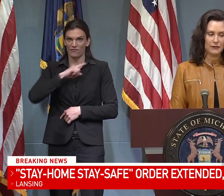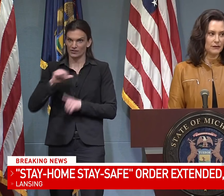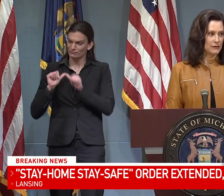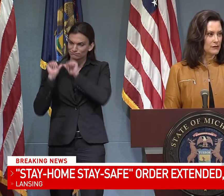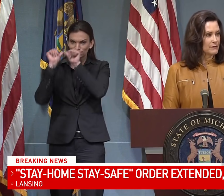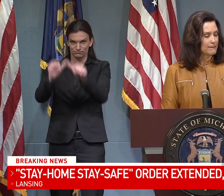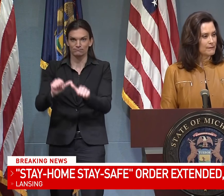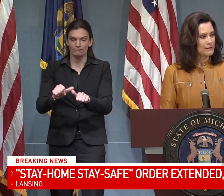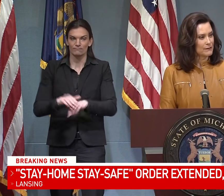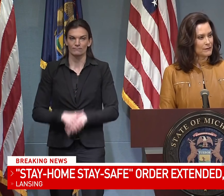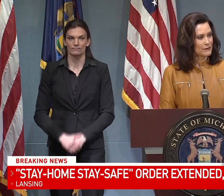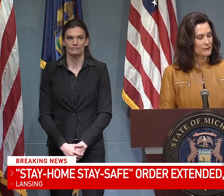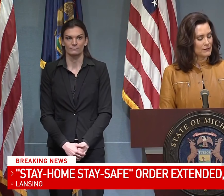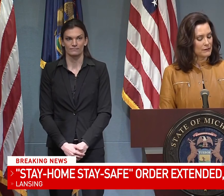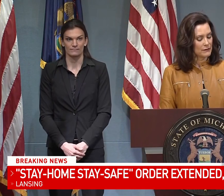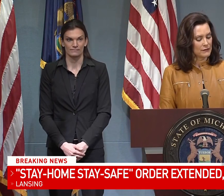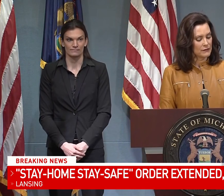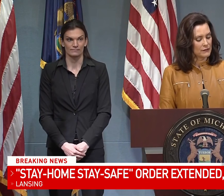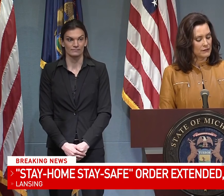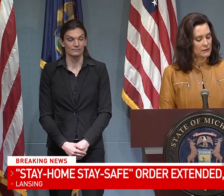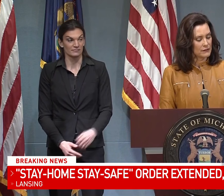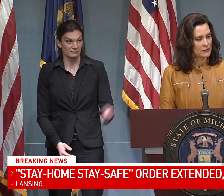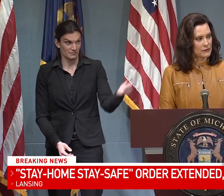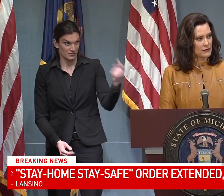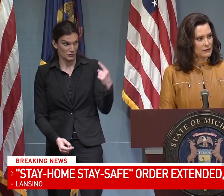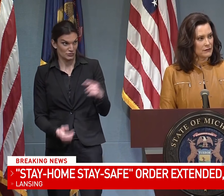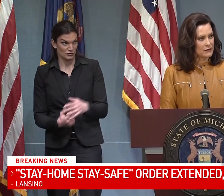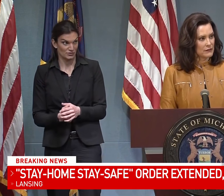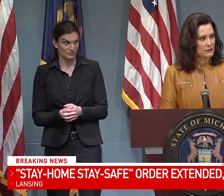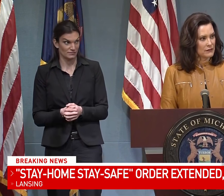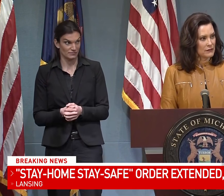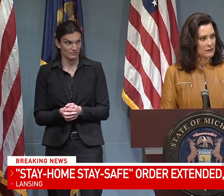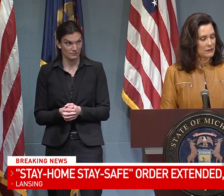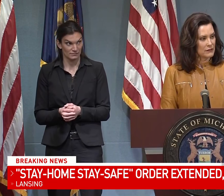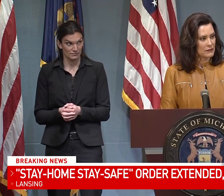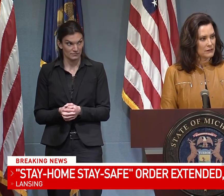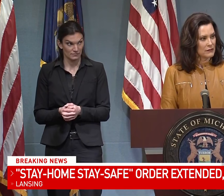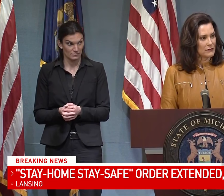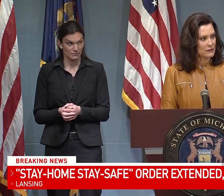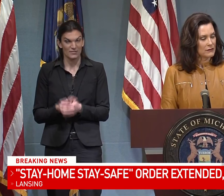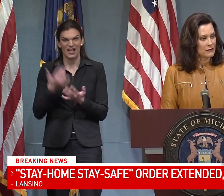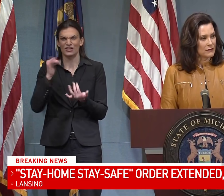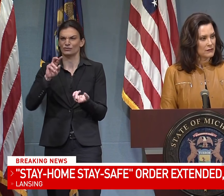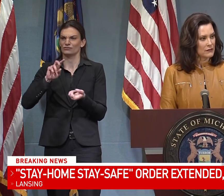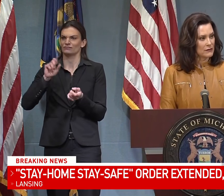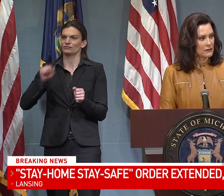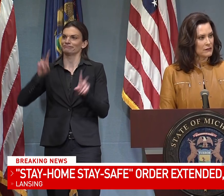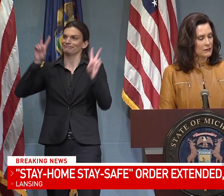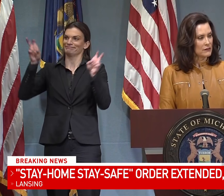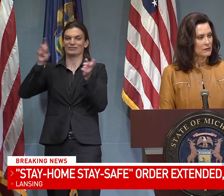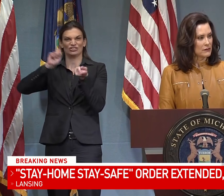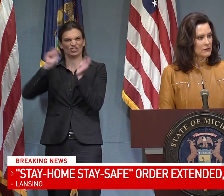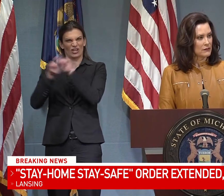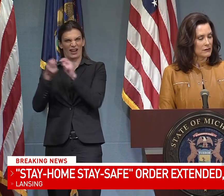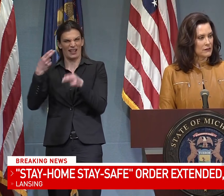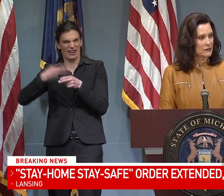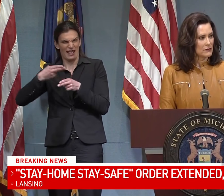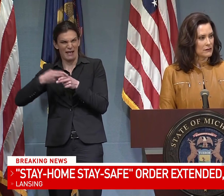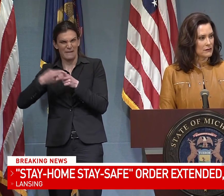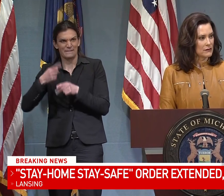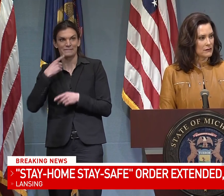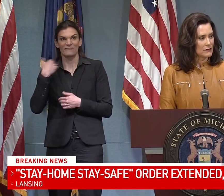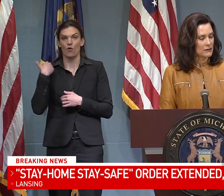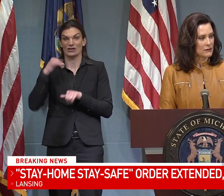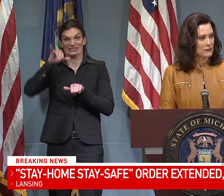Governor, you referred to the extension of the order as safer at home. Is that any distinct difference between safer at home